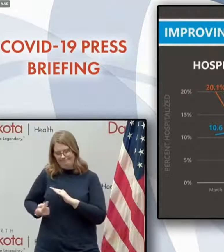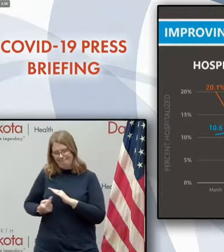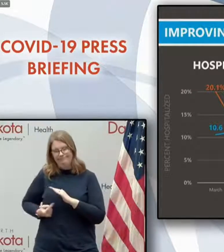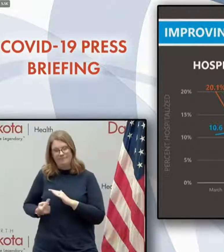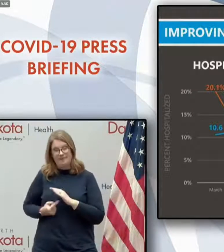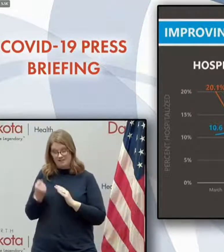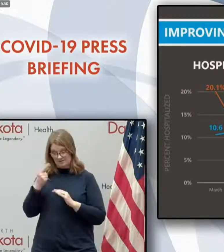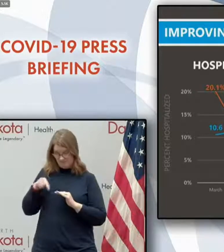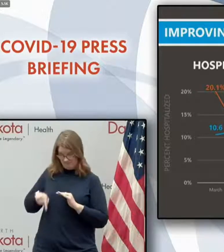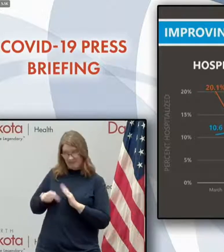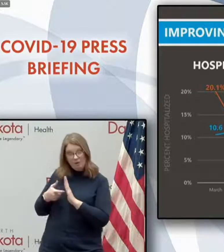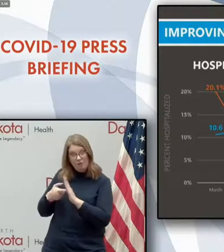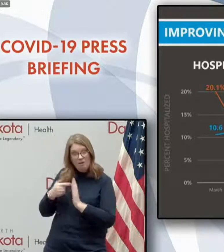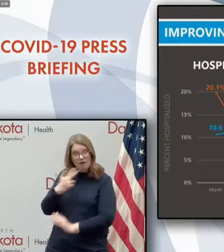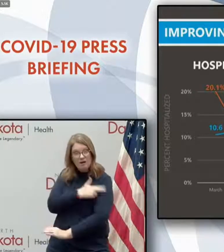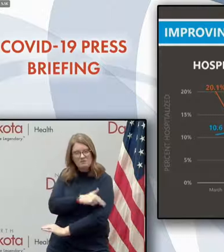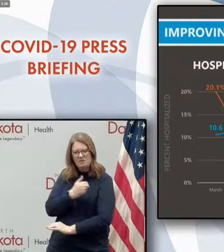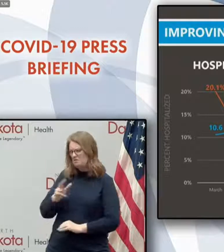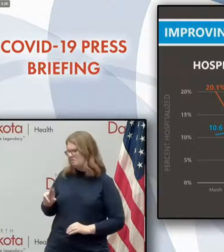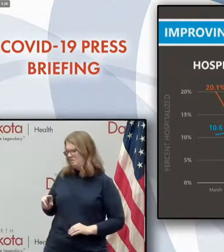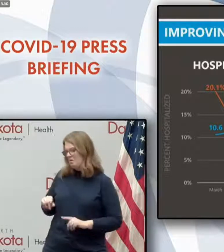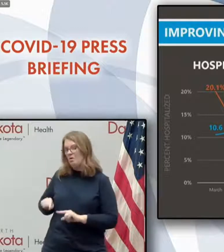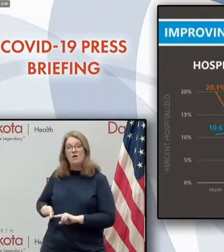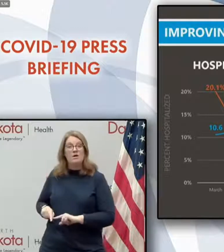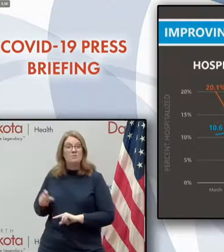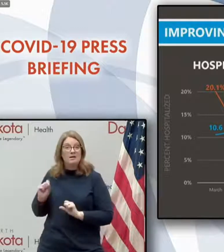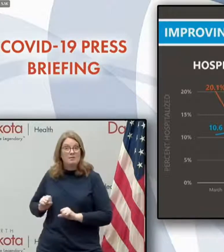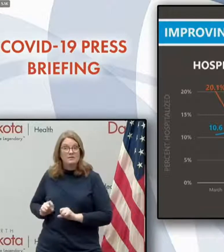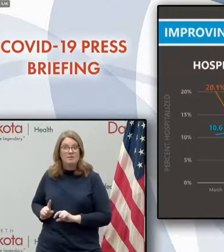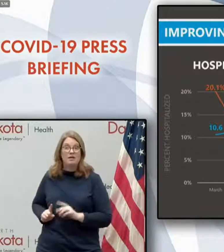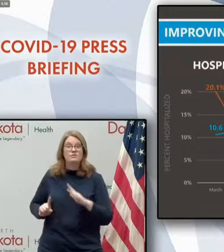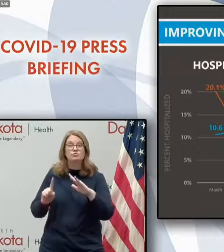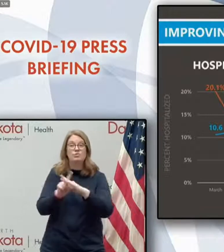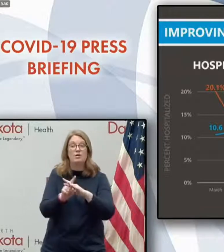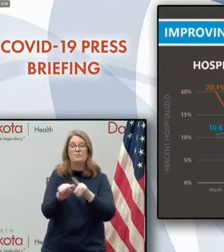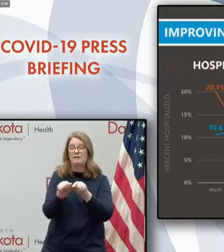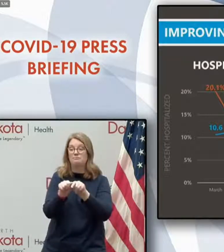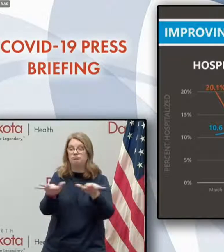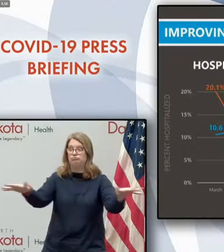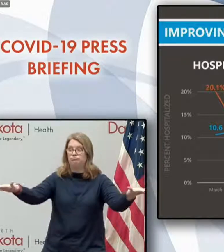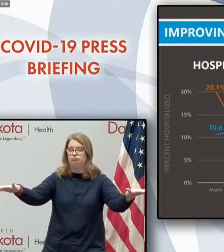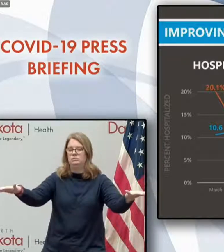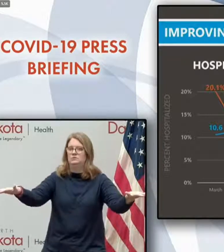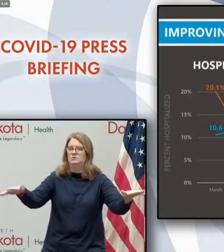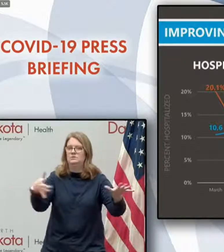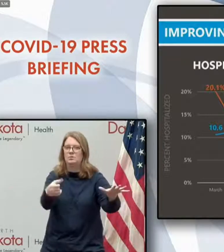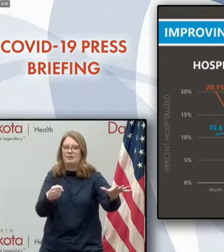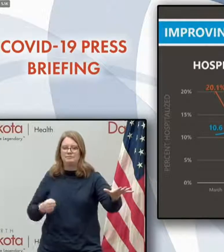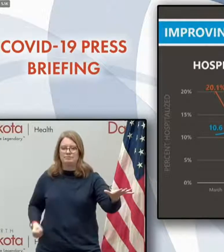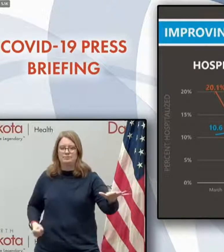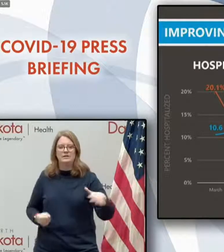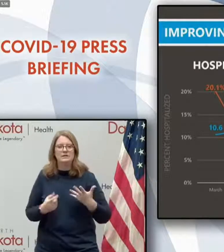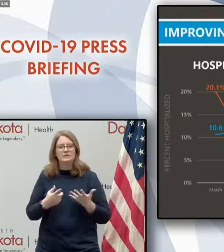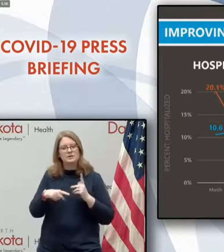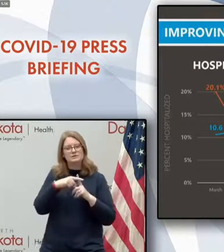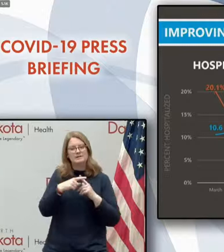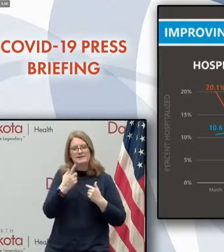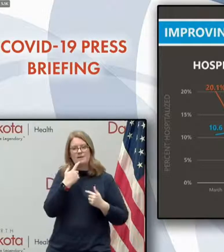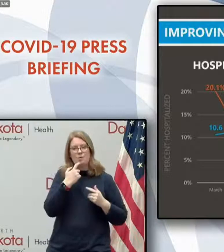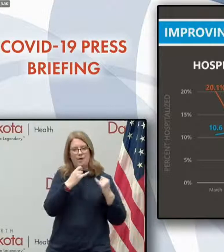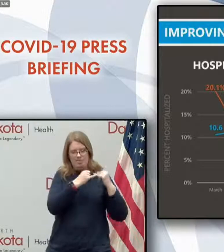require hospitalization but can infect people that do. And so that's why it's positive to see that red line going down. But when we